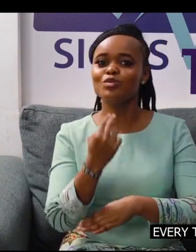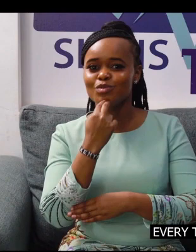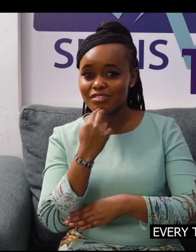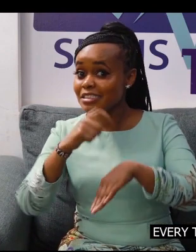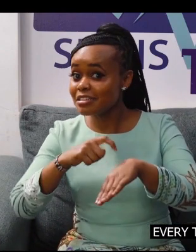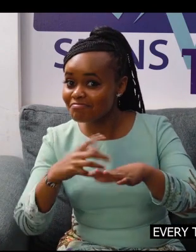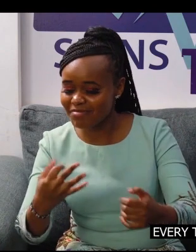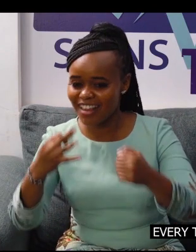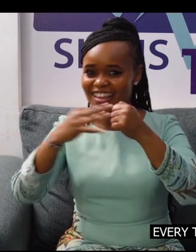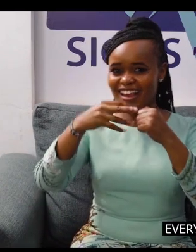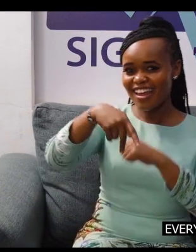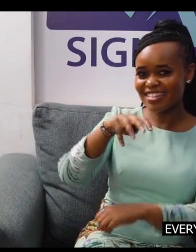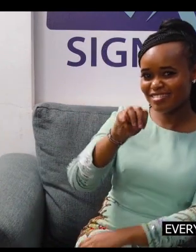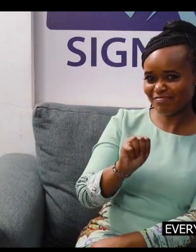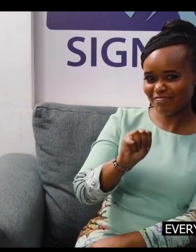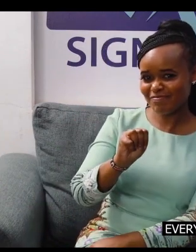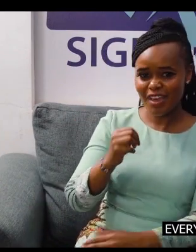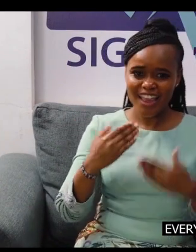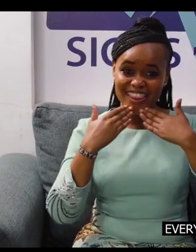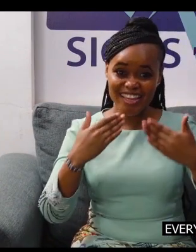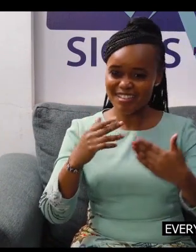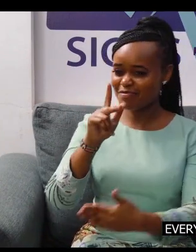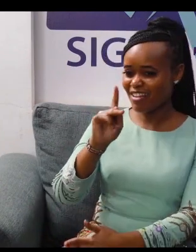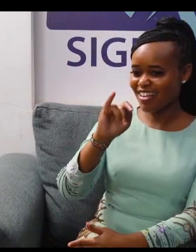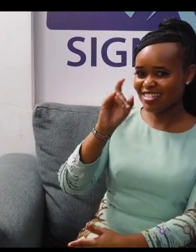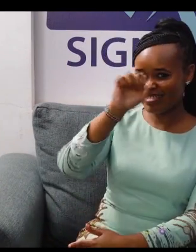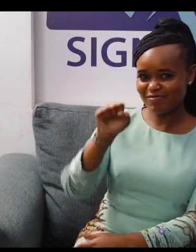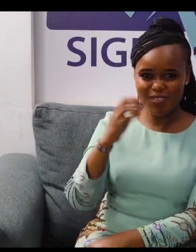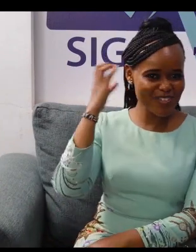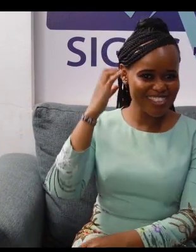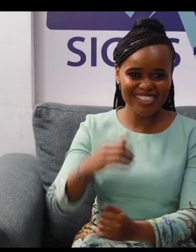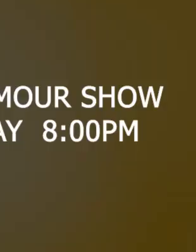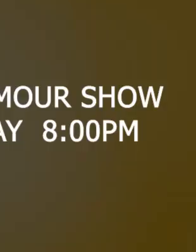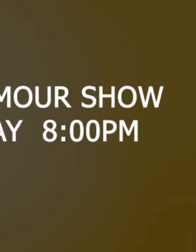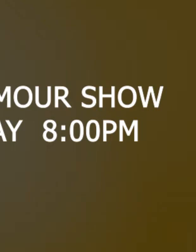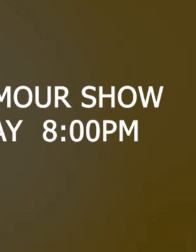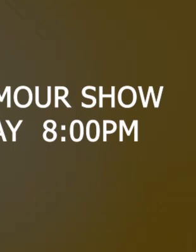8 p.m. here at Science TV, courtesy of K.I.D.S College.